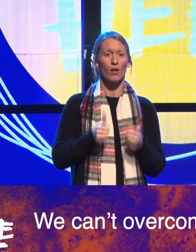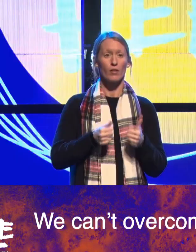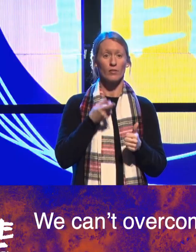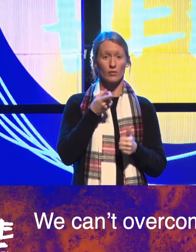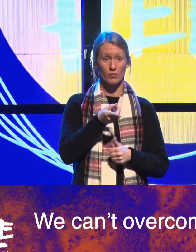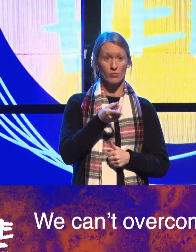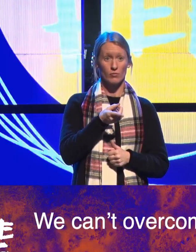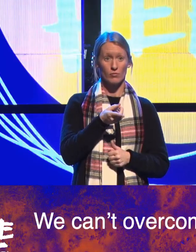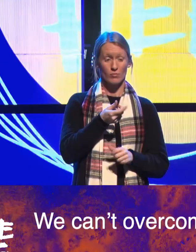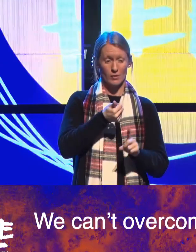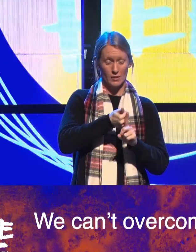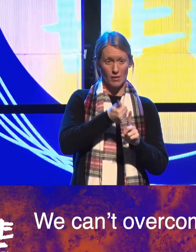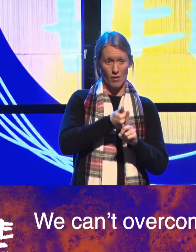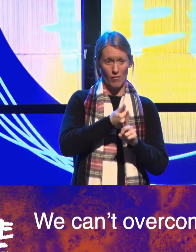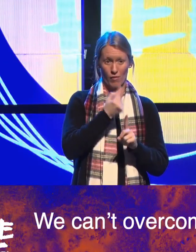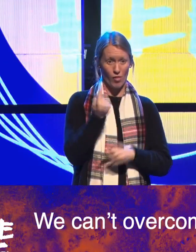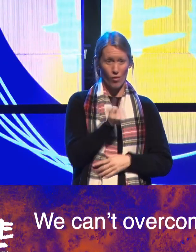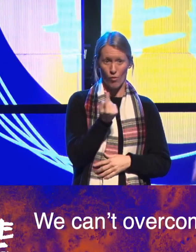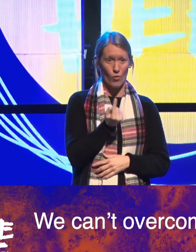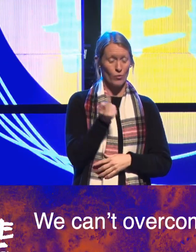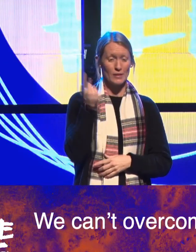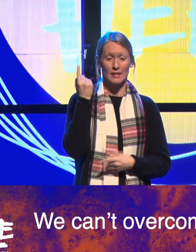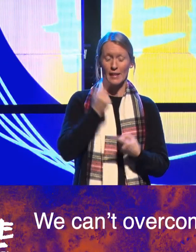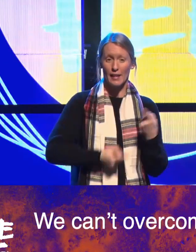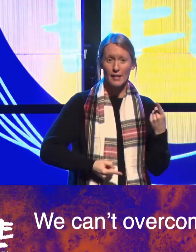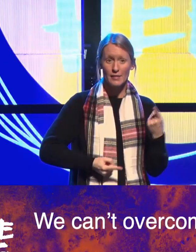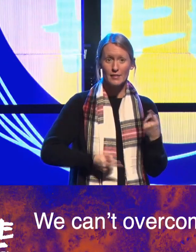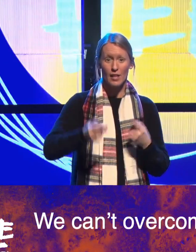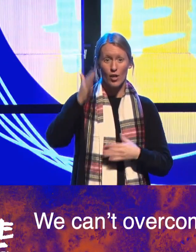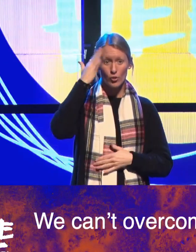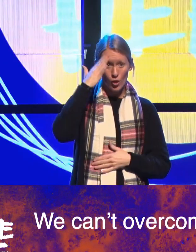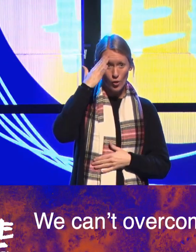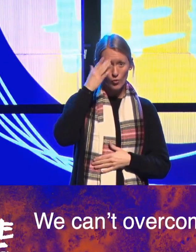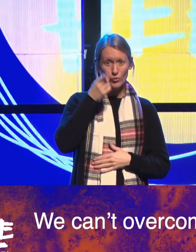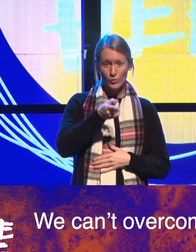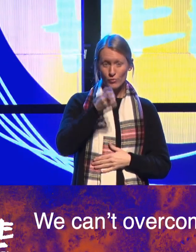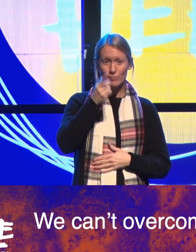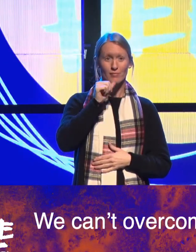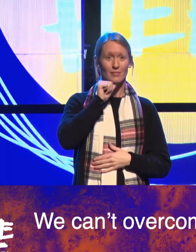alone. You know how I know that? Because you haven't.